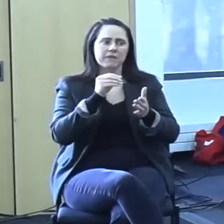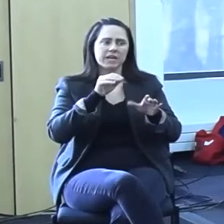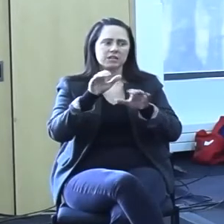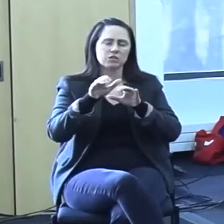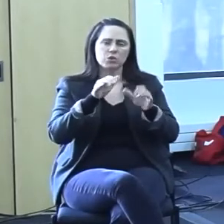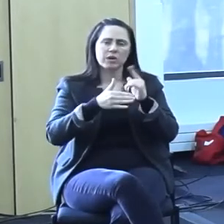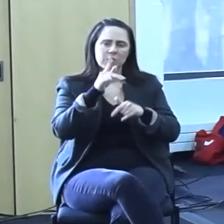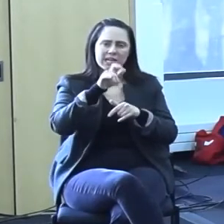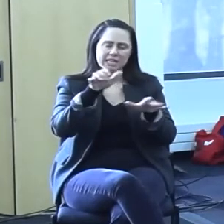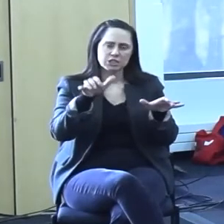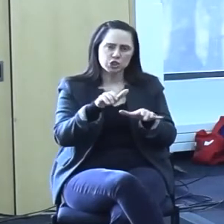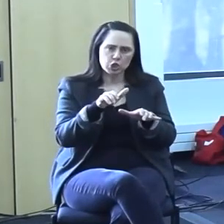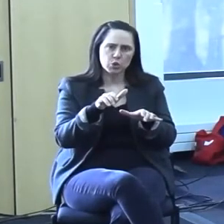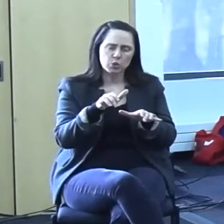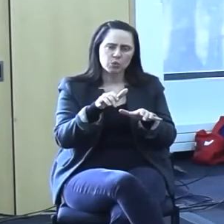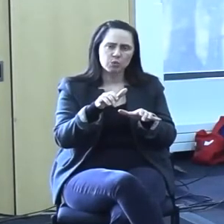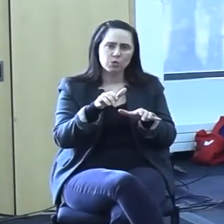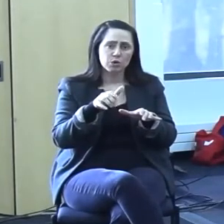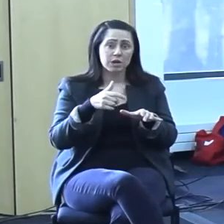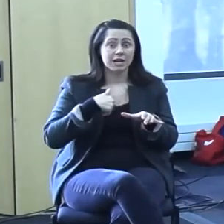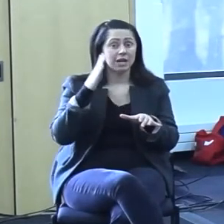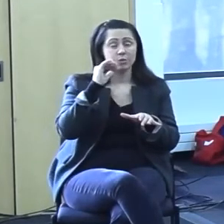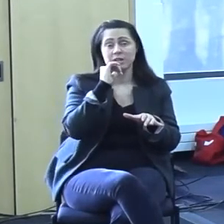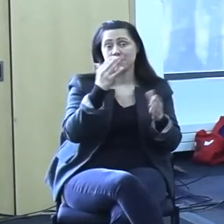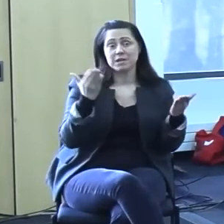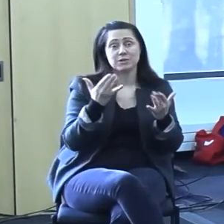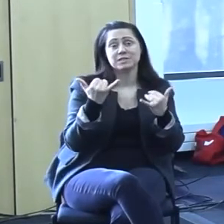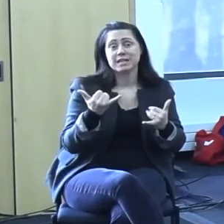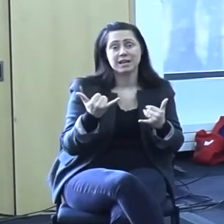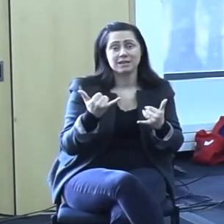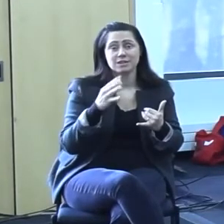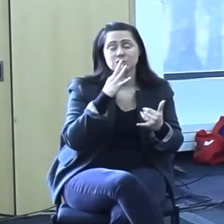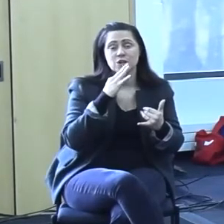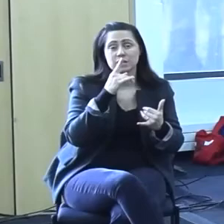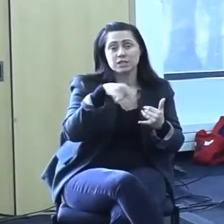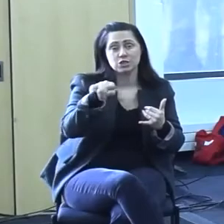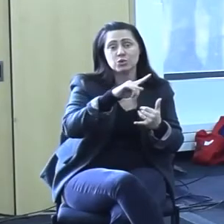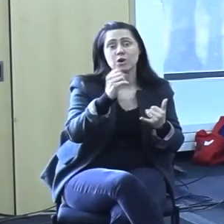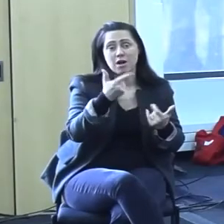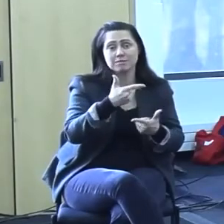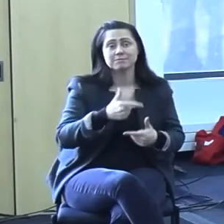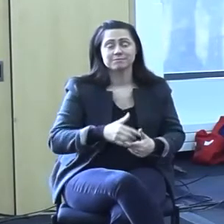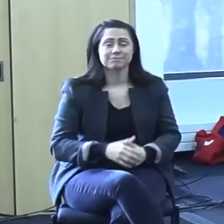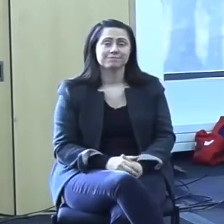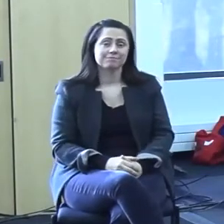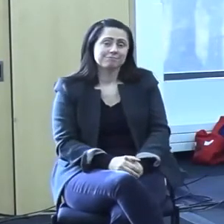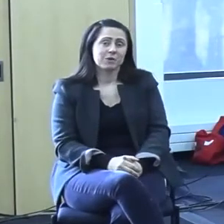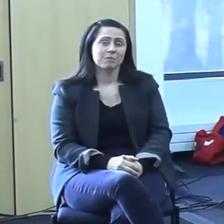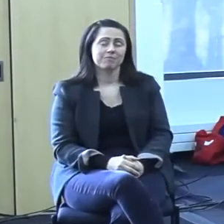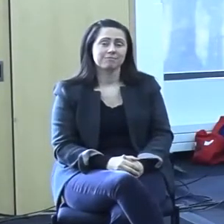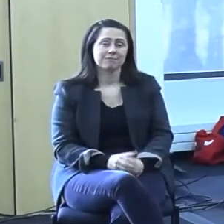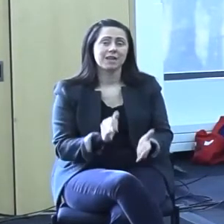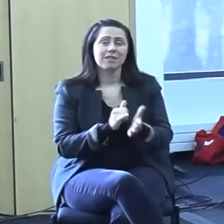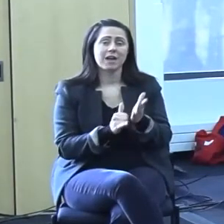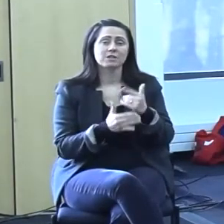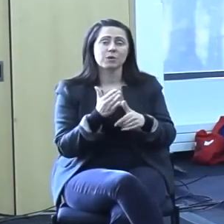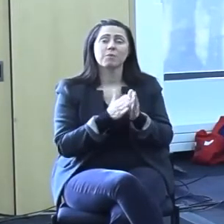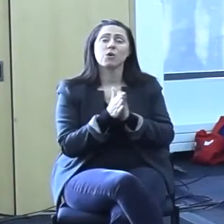doing what I need to do, I wouldn't be here today talking to you all. So that's